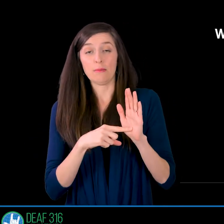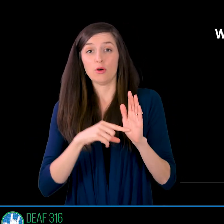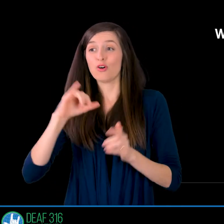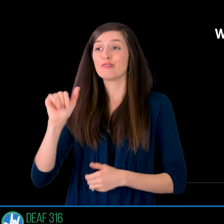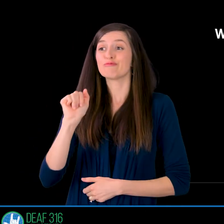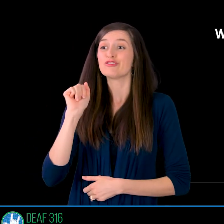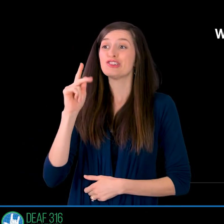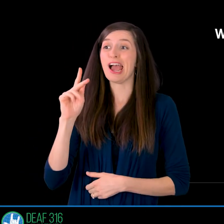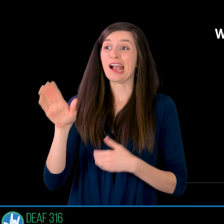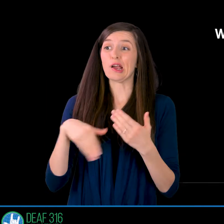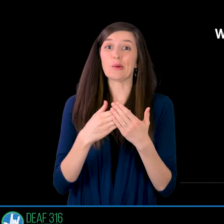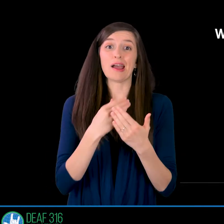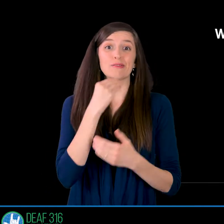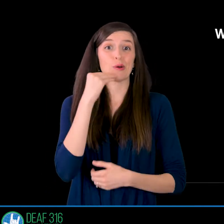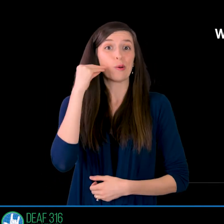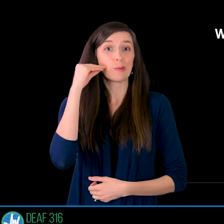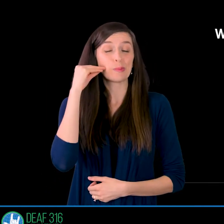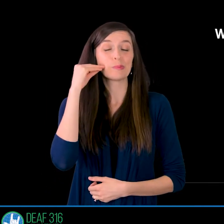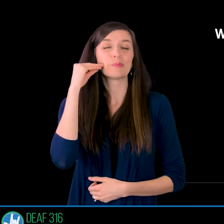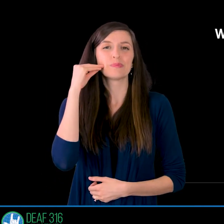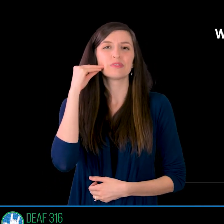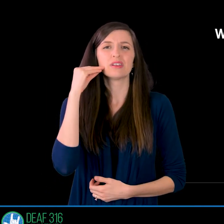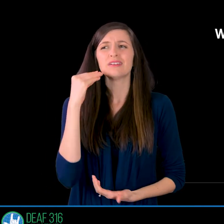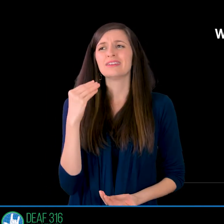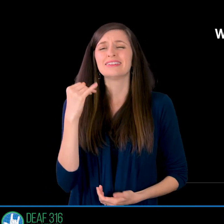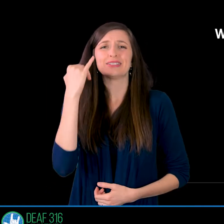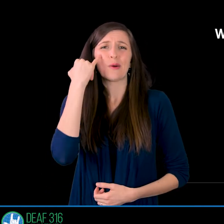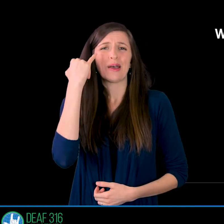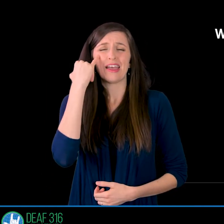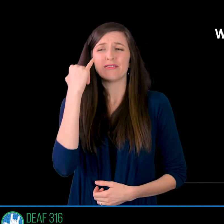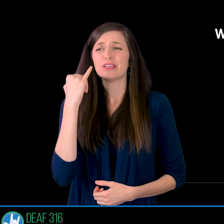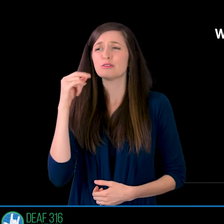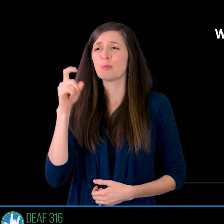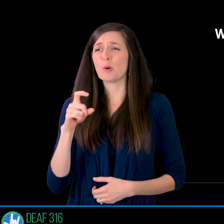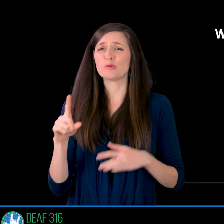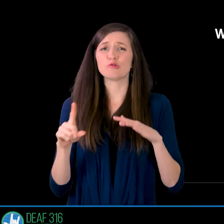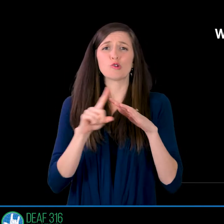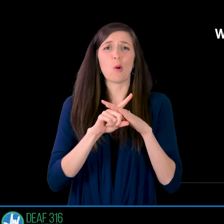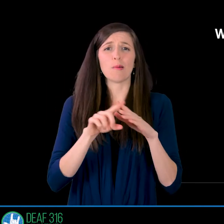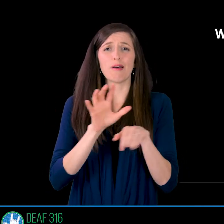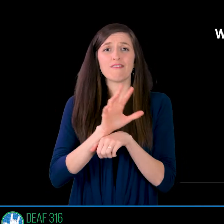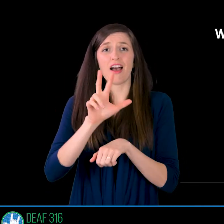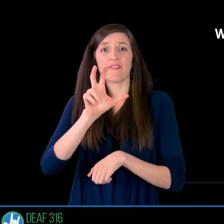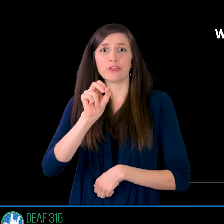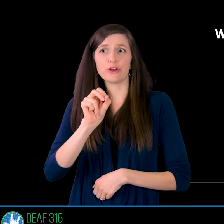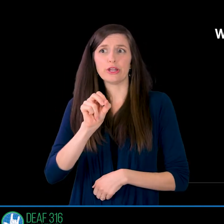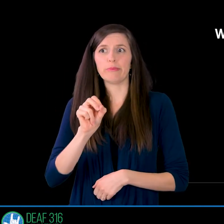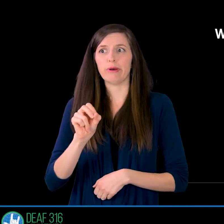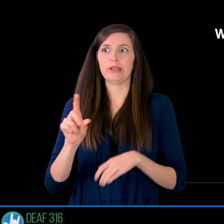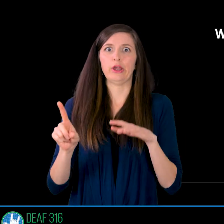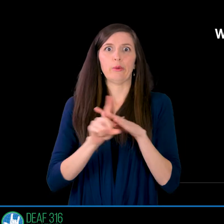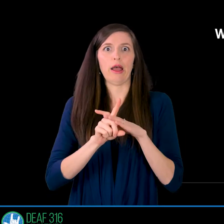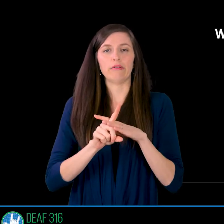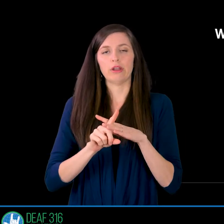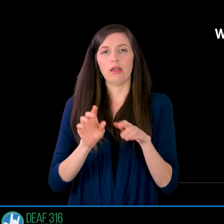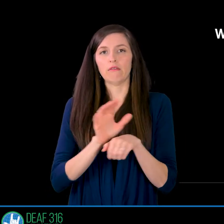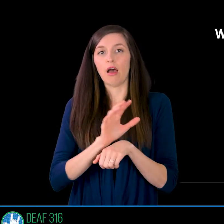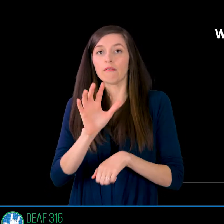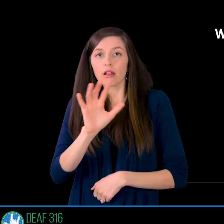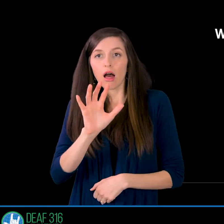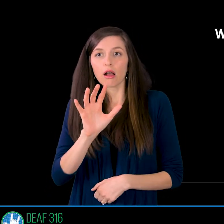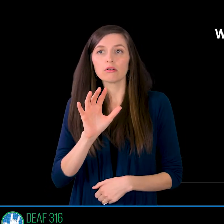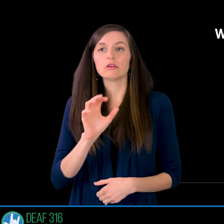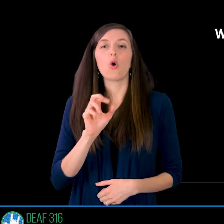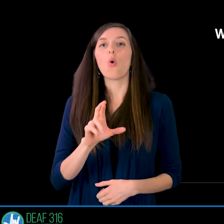is home would mean one thing if Jack got home at 5 o'clock instead of 5:30, his usual arrival from work,